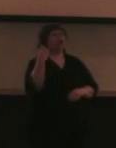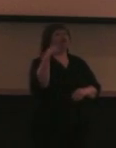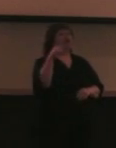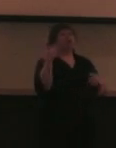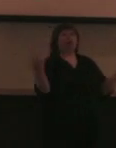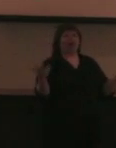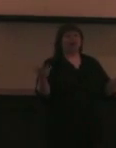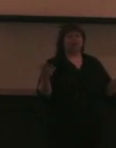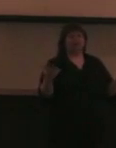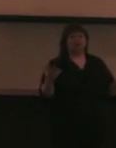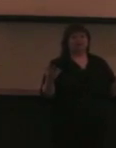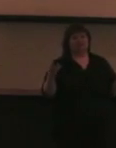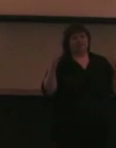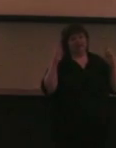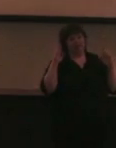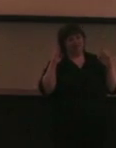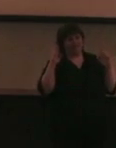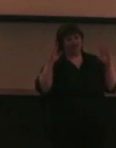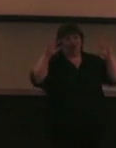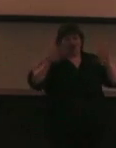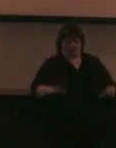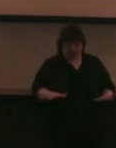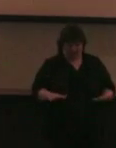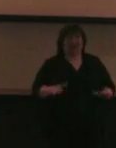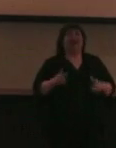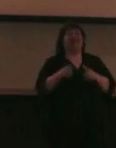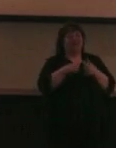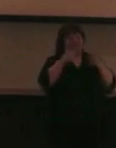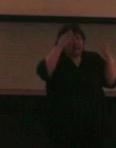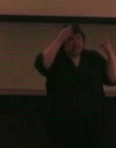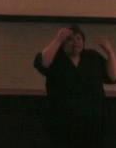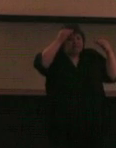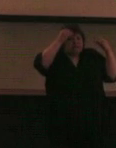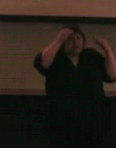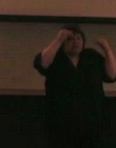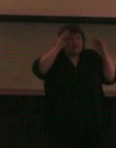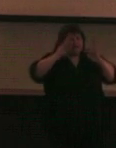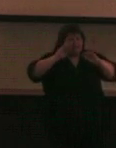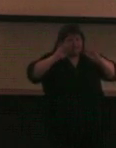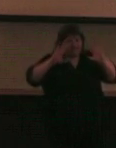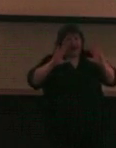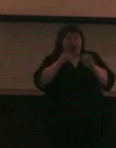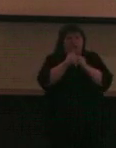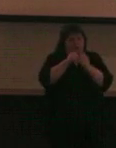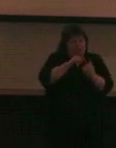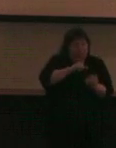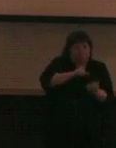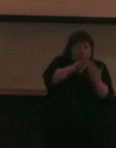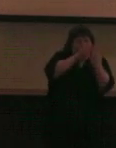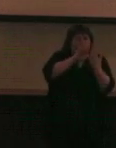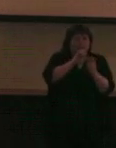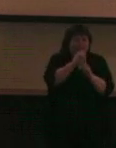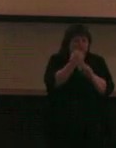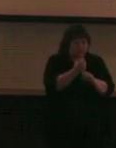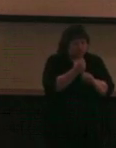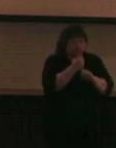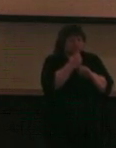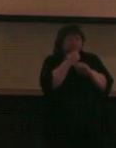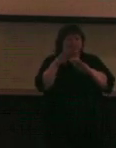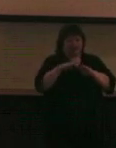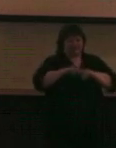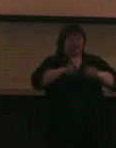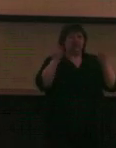is, well, hopefully they have calmed down and they can actually think about how to approach that situation and act